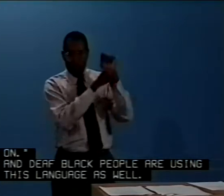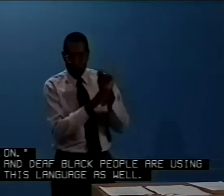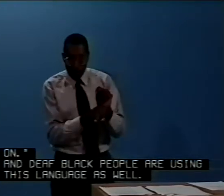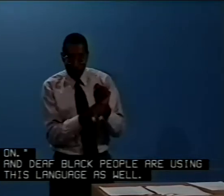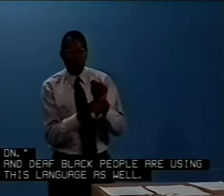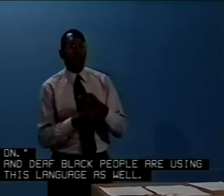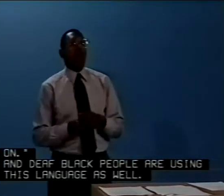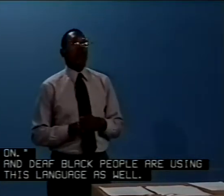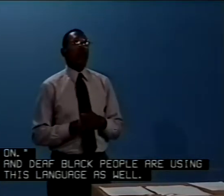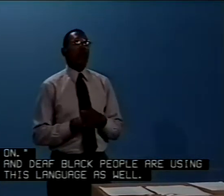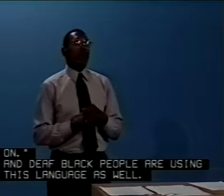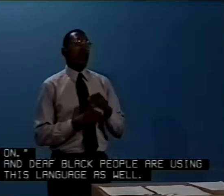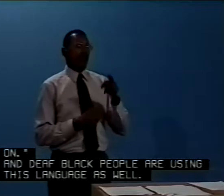Within the oral tradition,